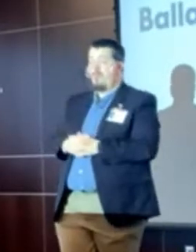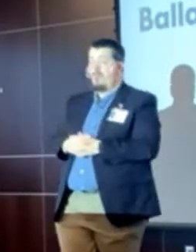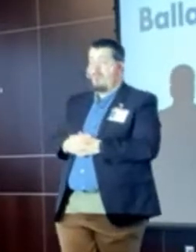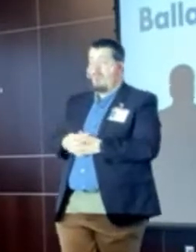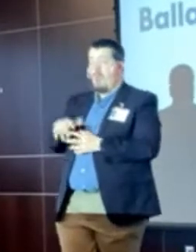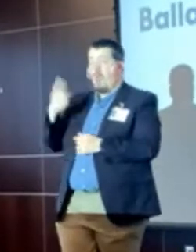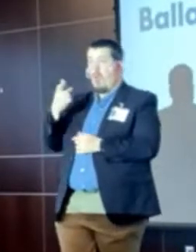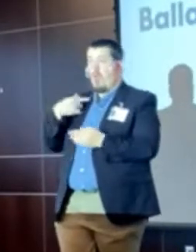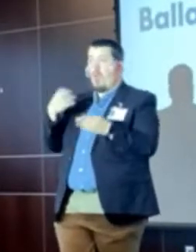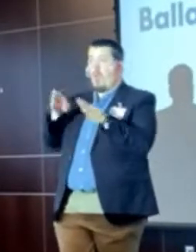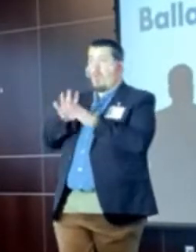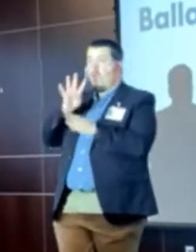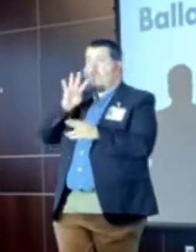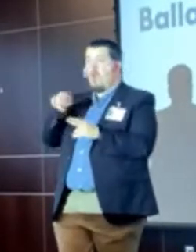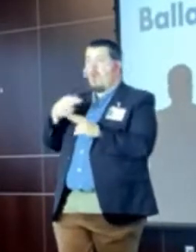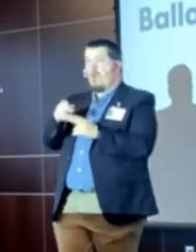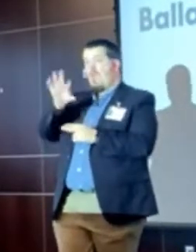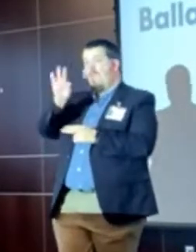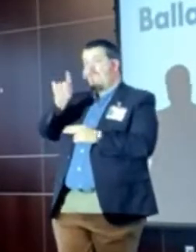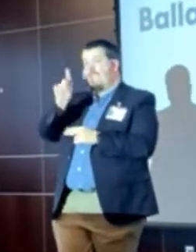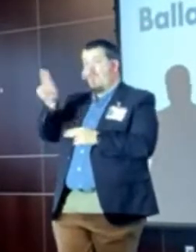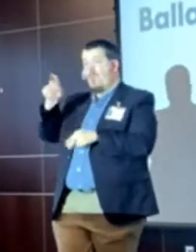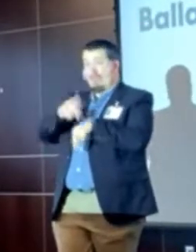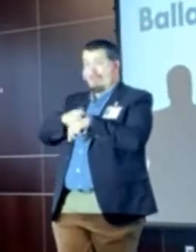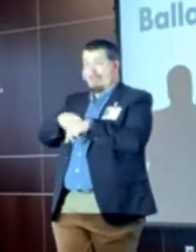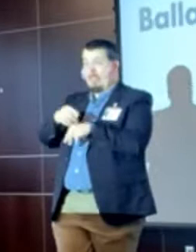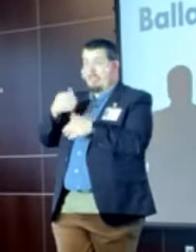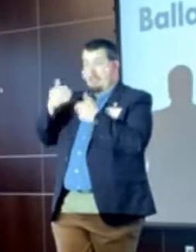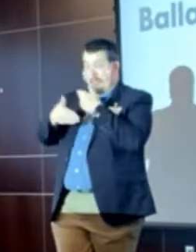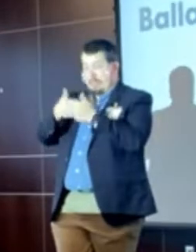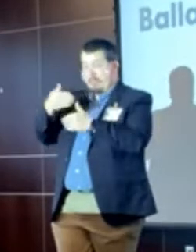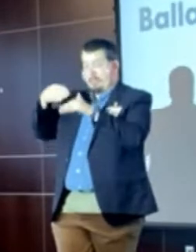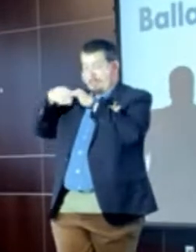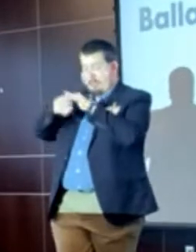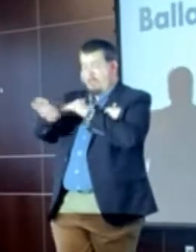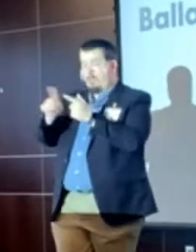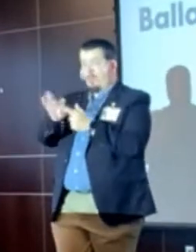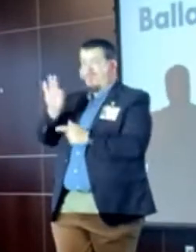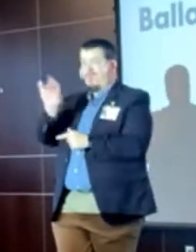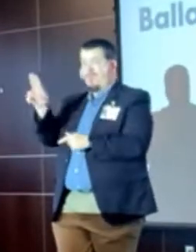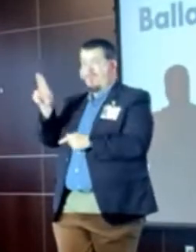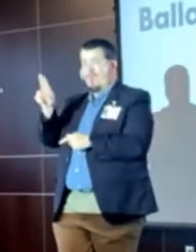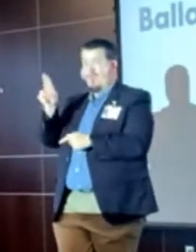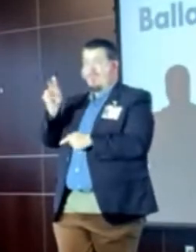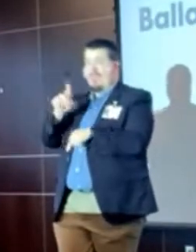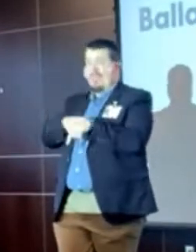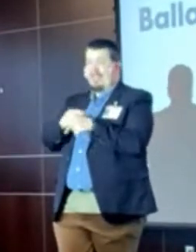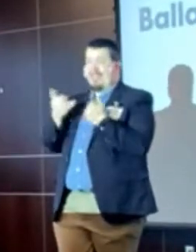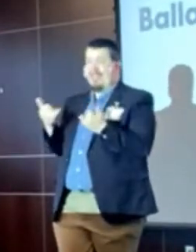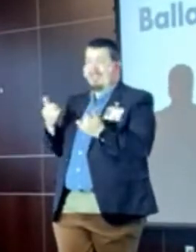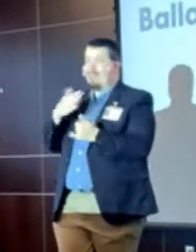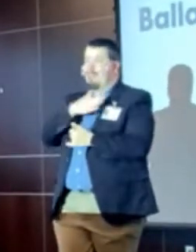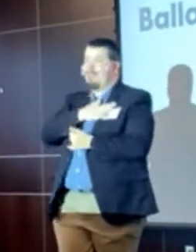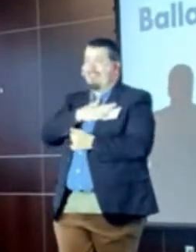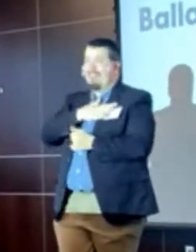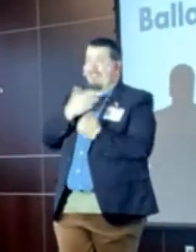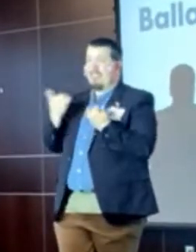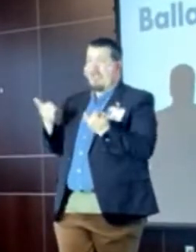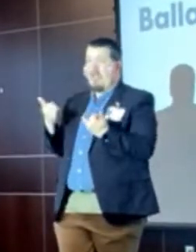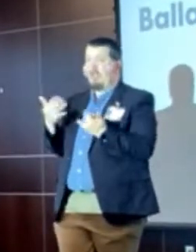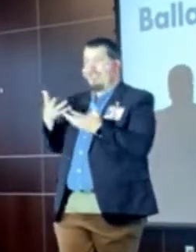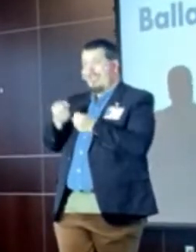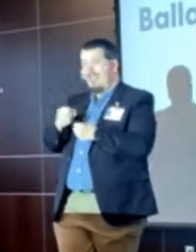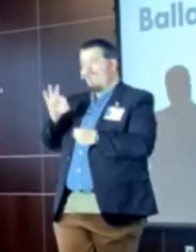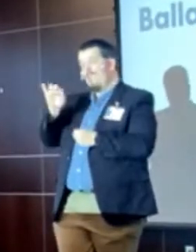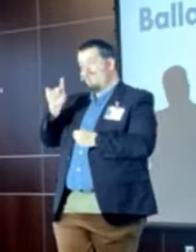I'll always close by talking about flu season. We're very much heading directly into flu season at this point in time. So please, now getting your